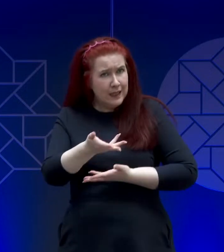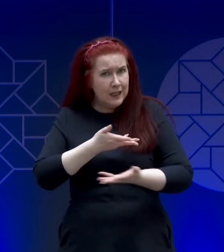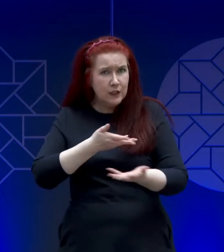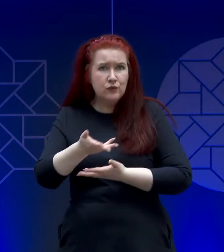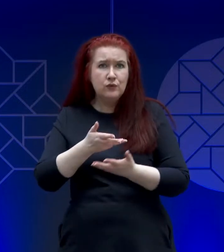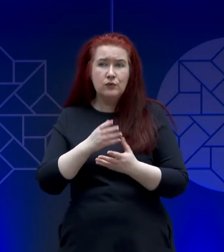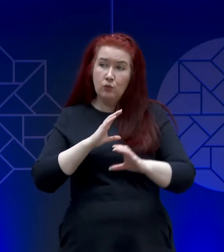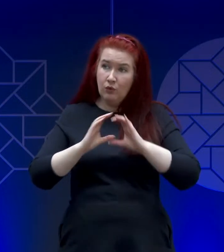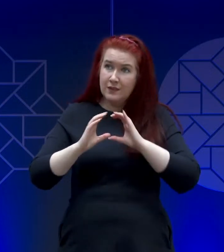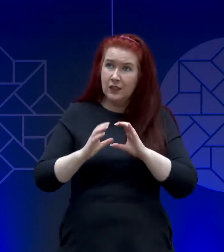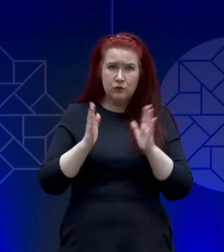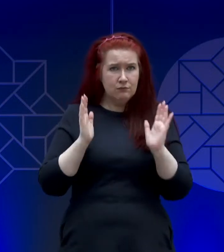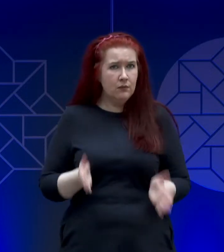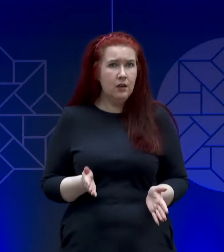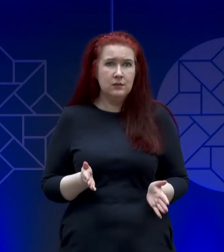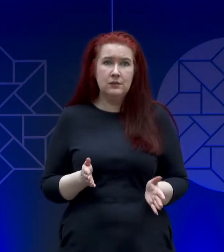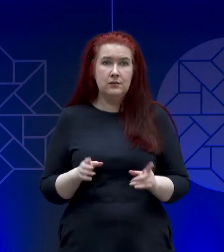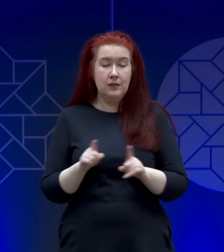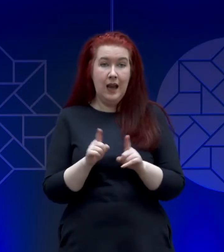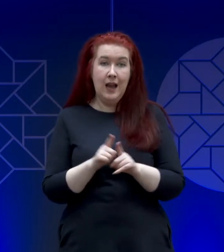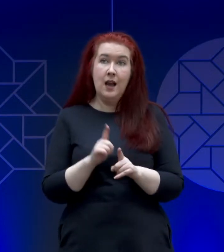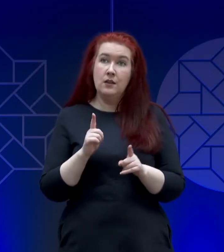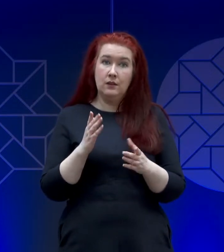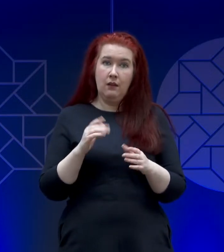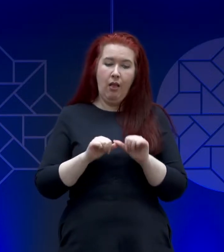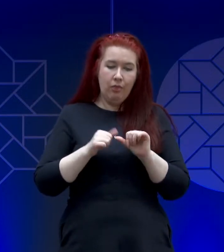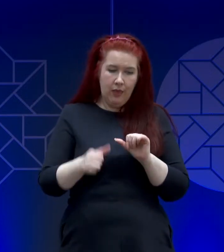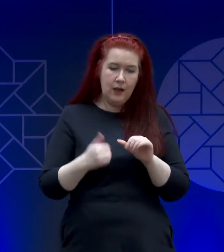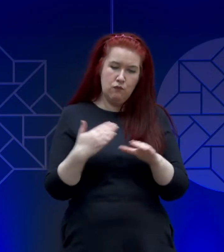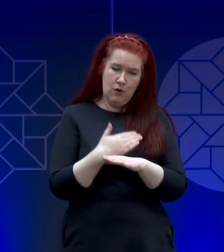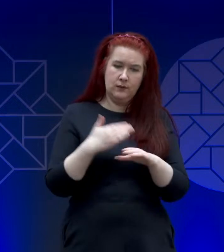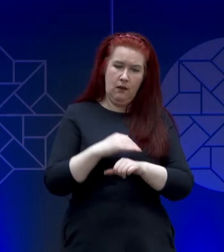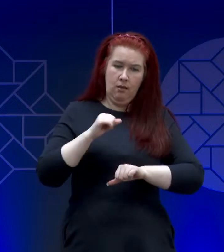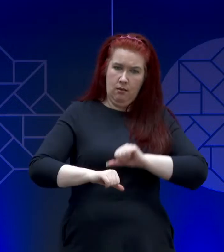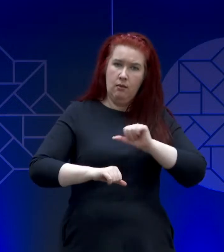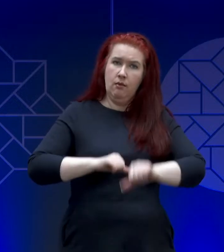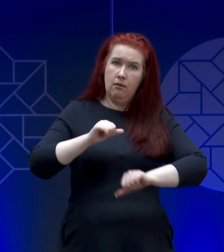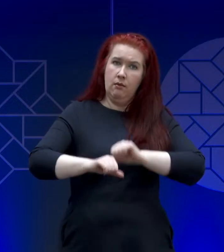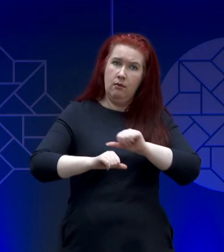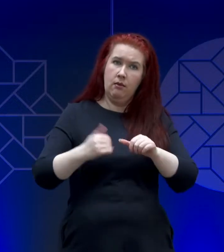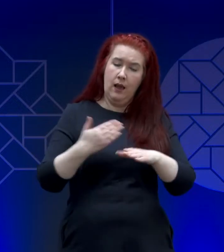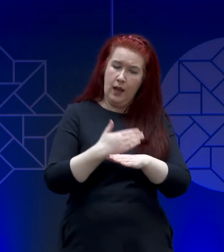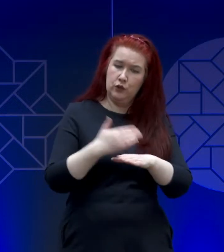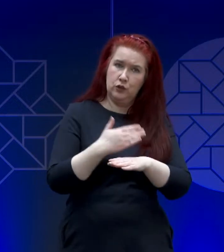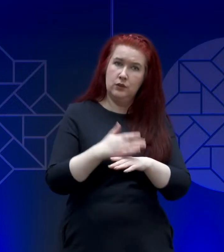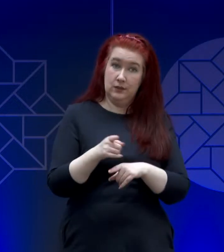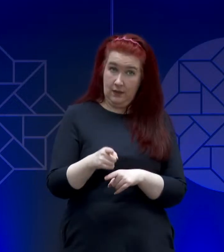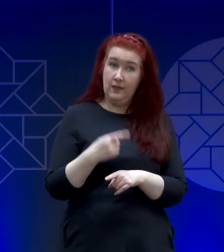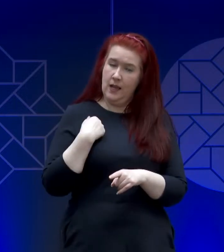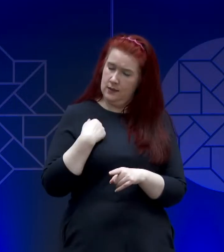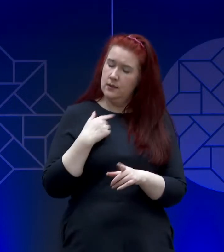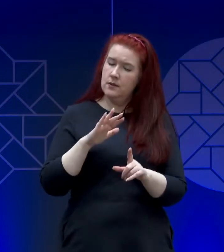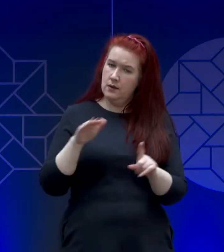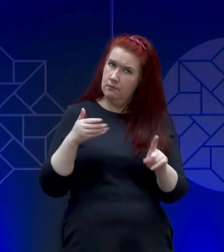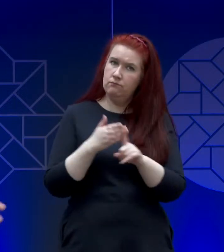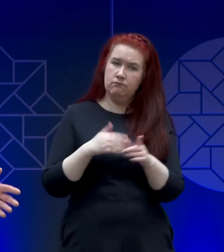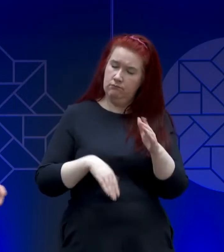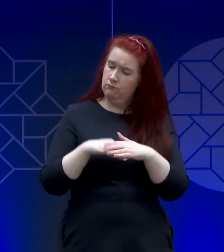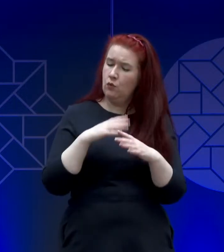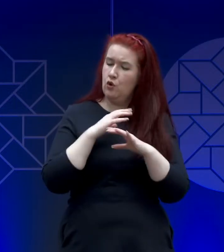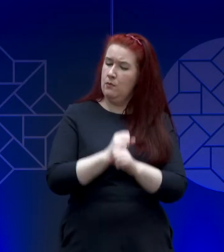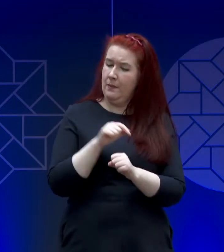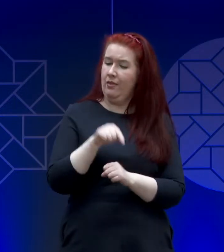conversation and taking the practical steps and actions that will address those circumstances. And that's what I am wholly committed